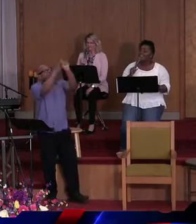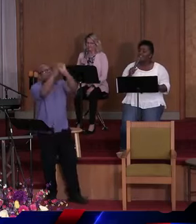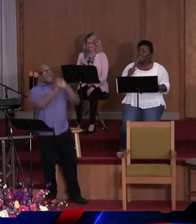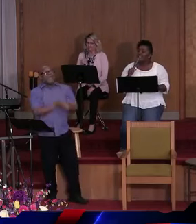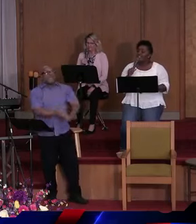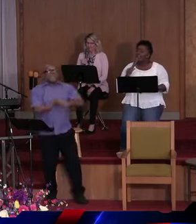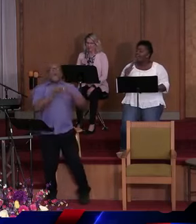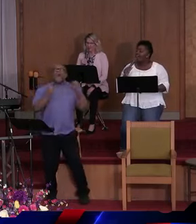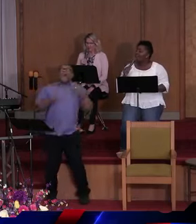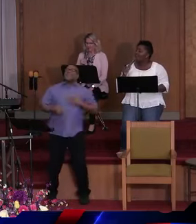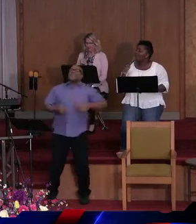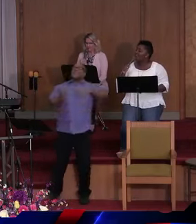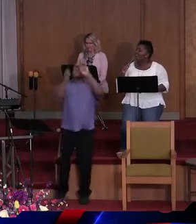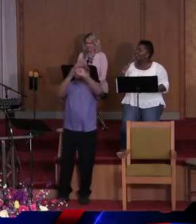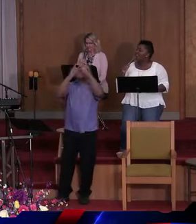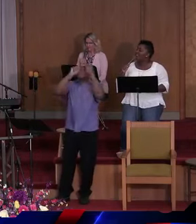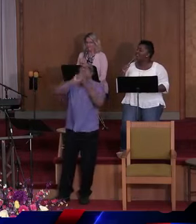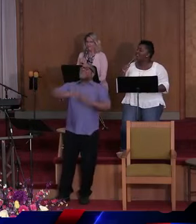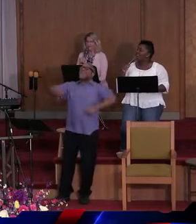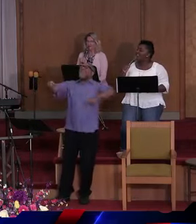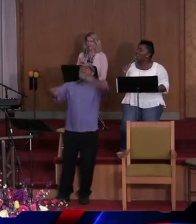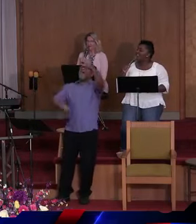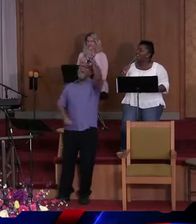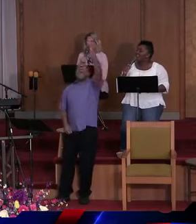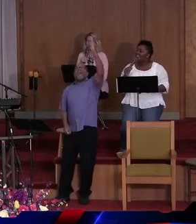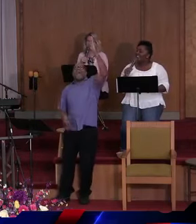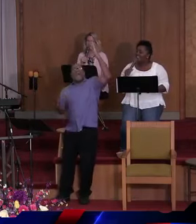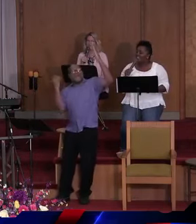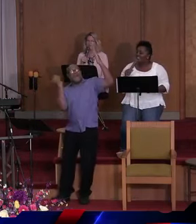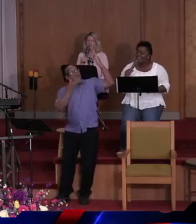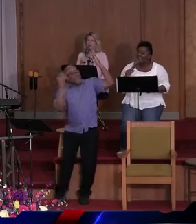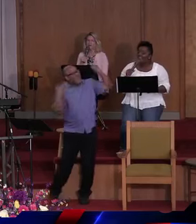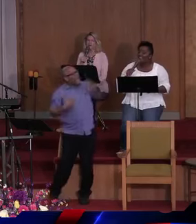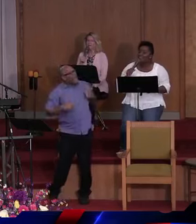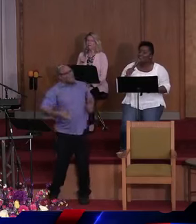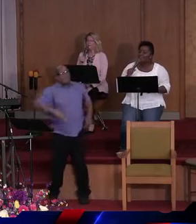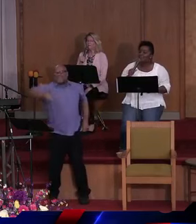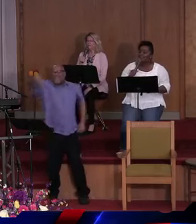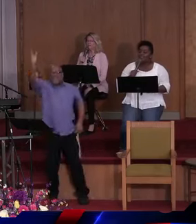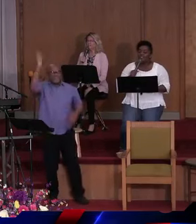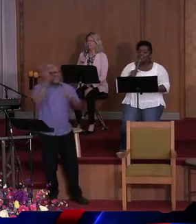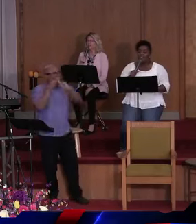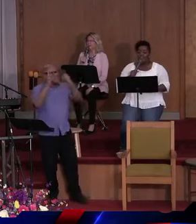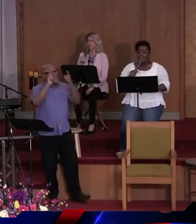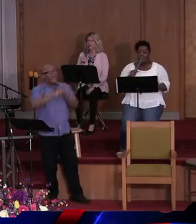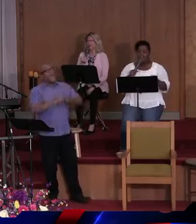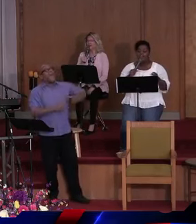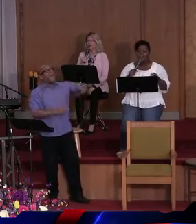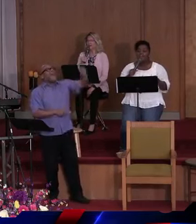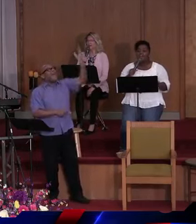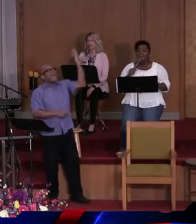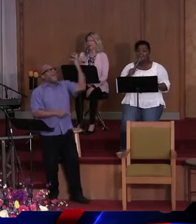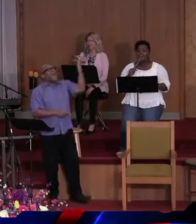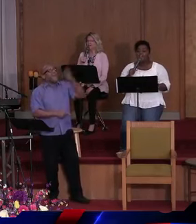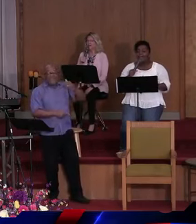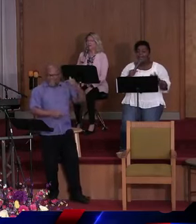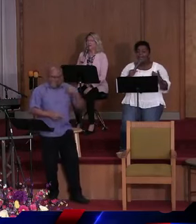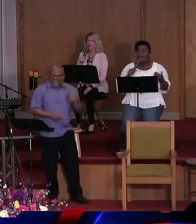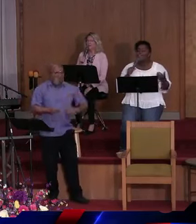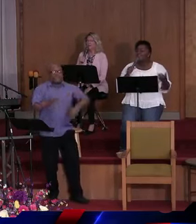All God's friends say, I am a friend of God. Say, I am a friend of